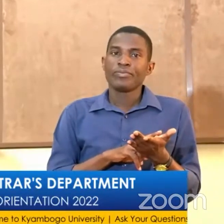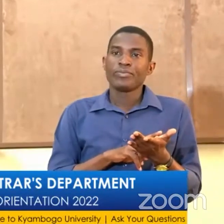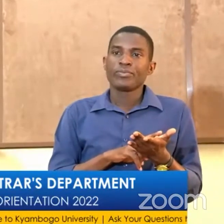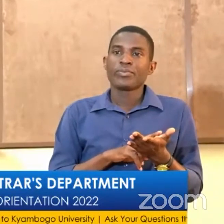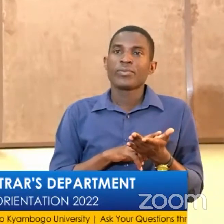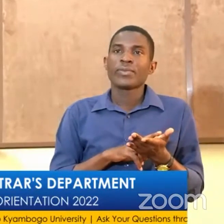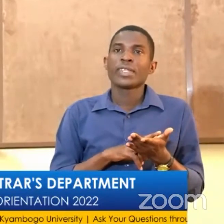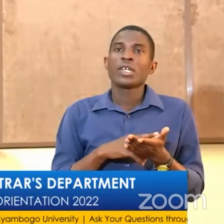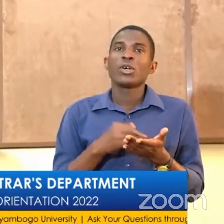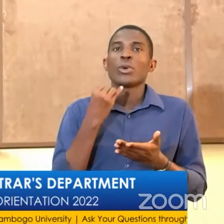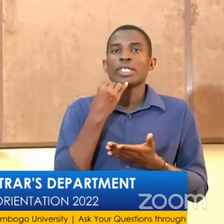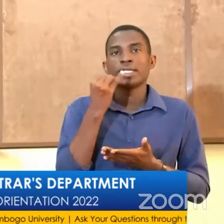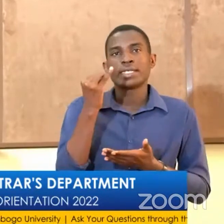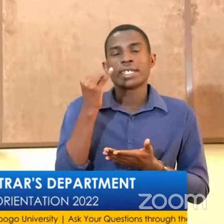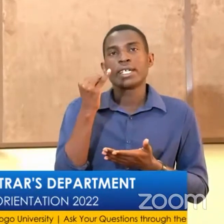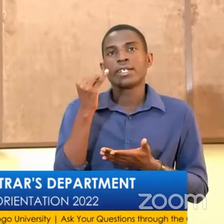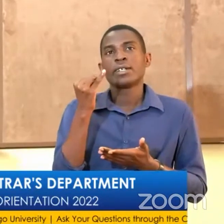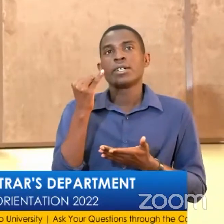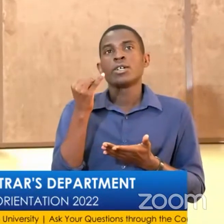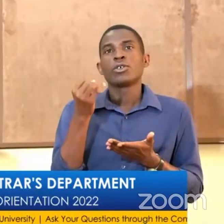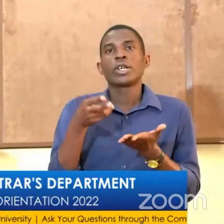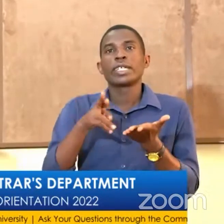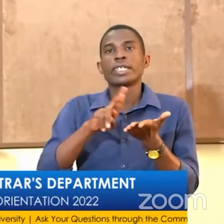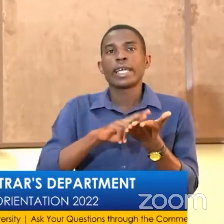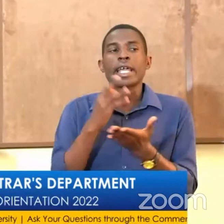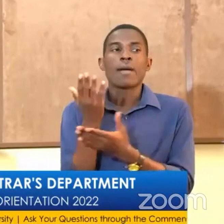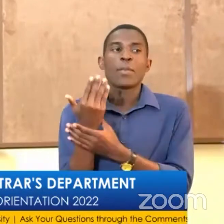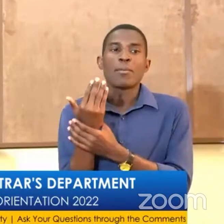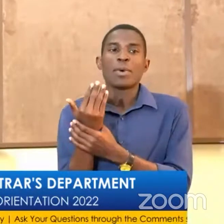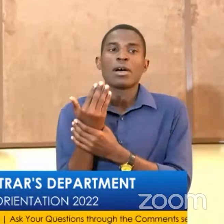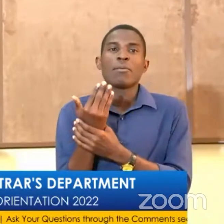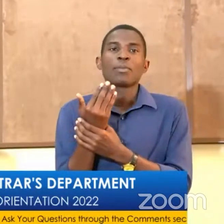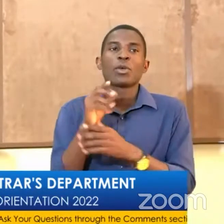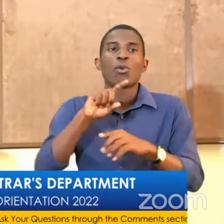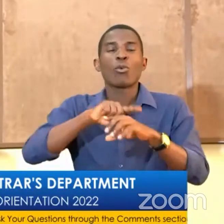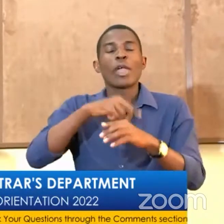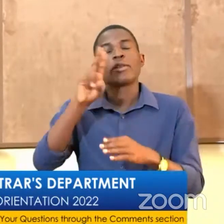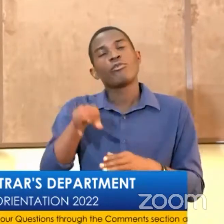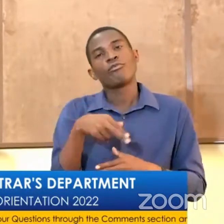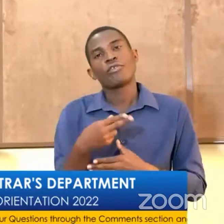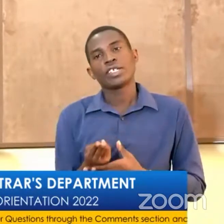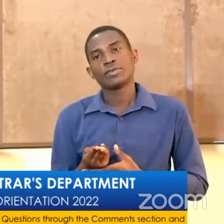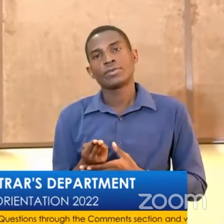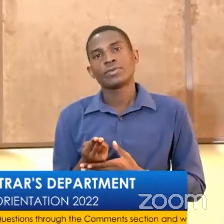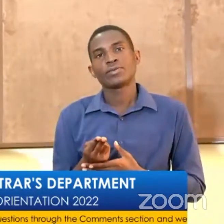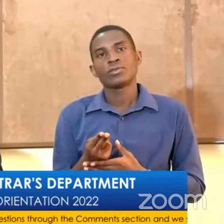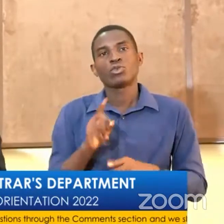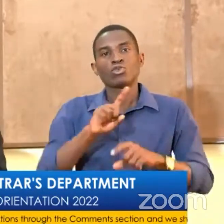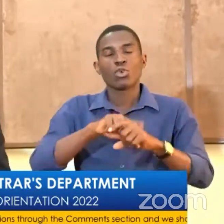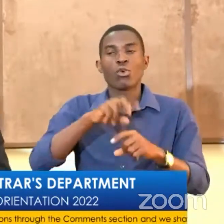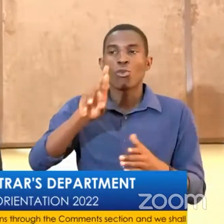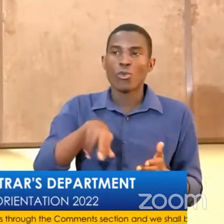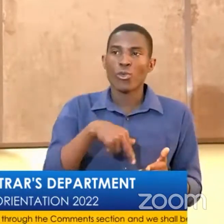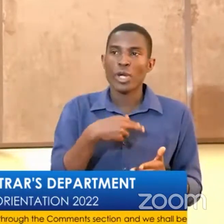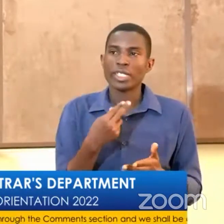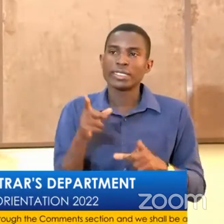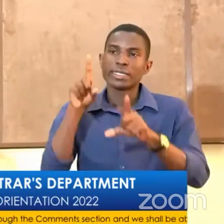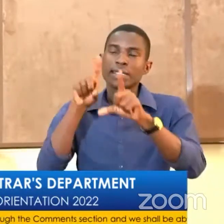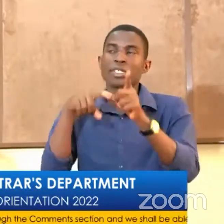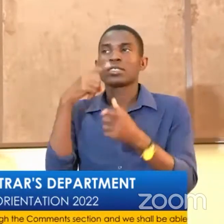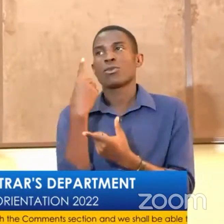We say you retake a paper when you fail it. So when it is semester